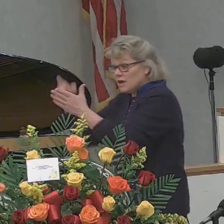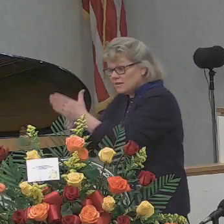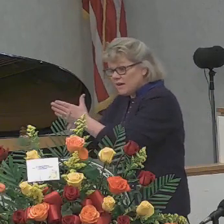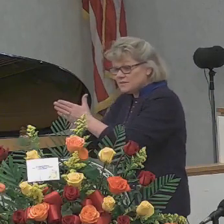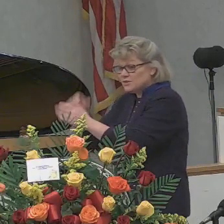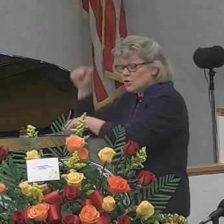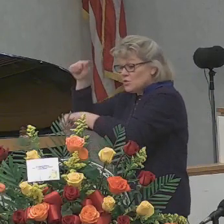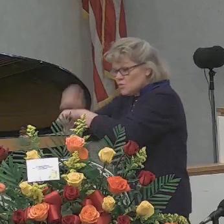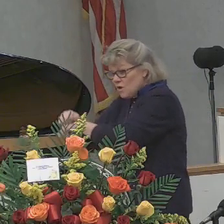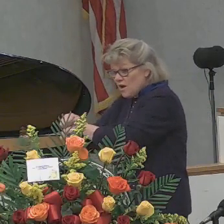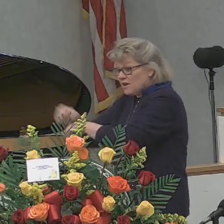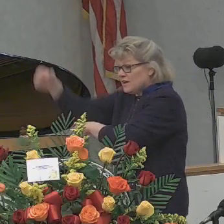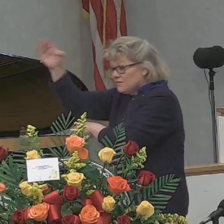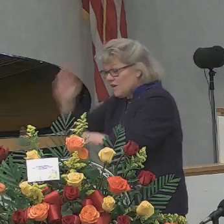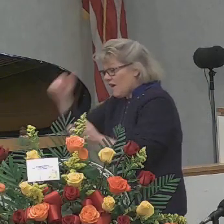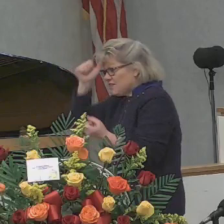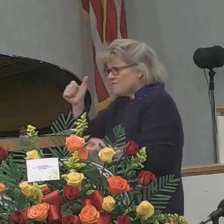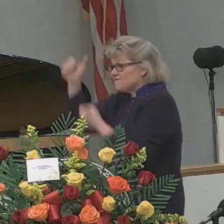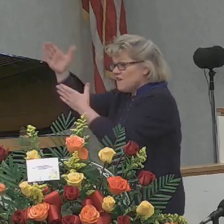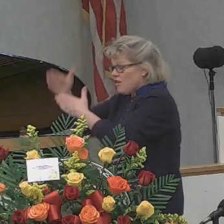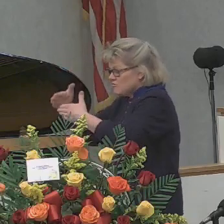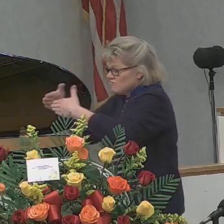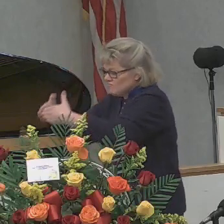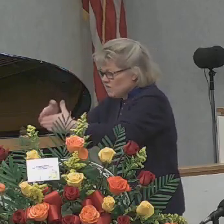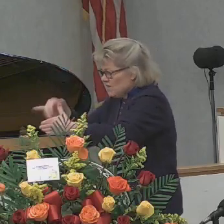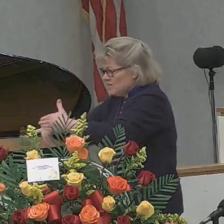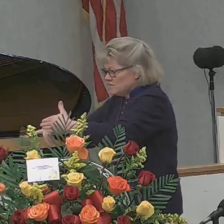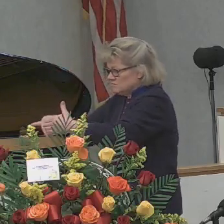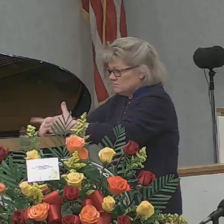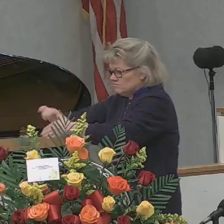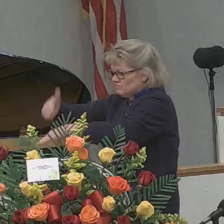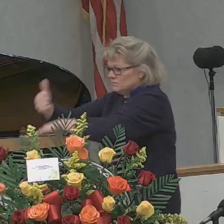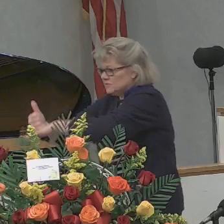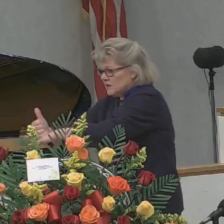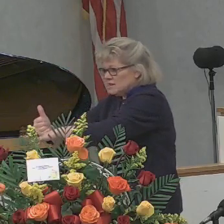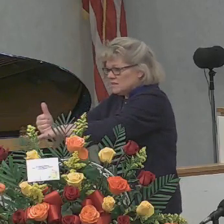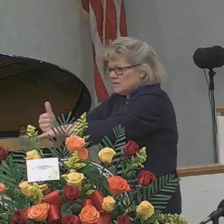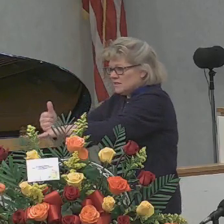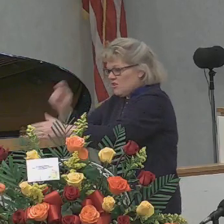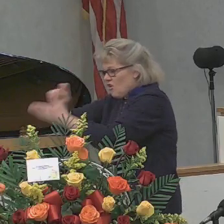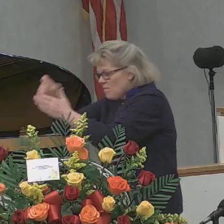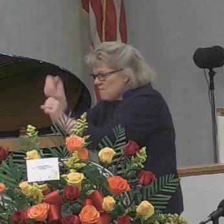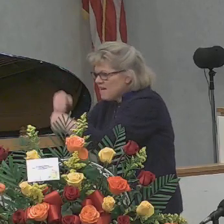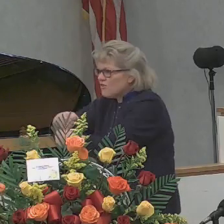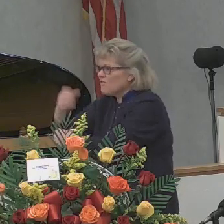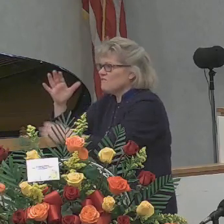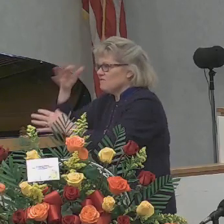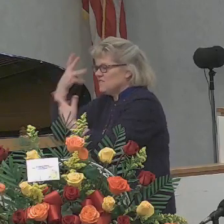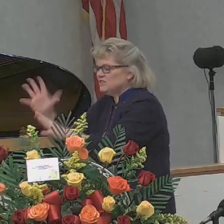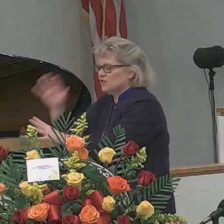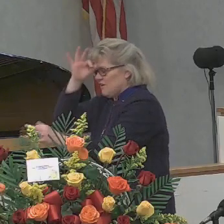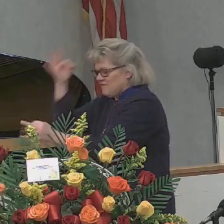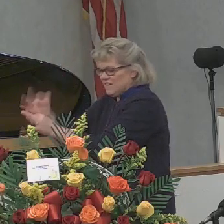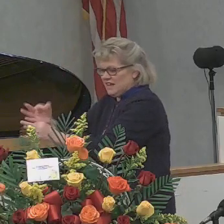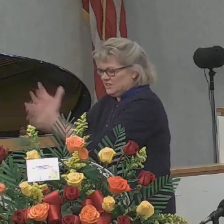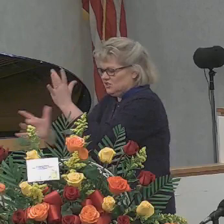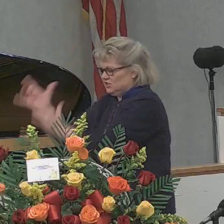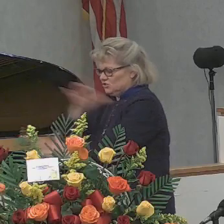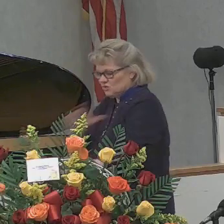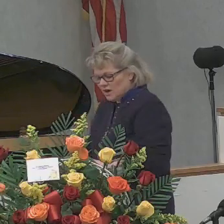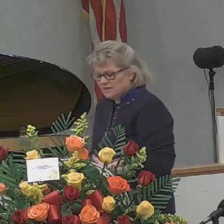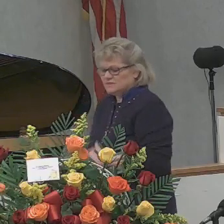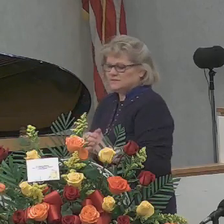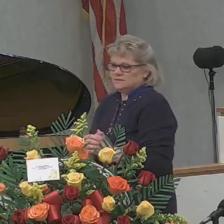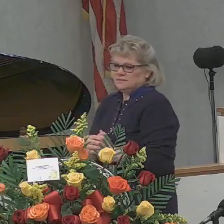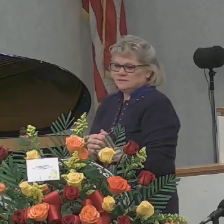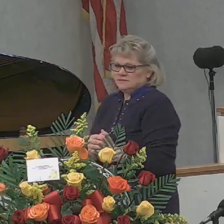was the rock who God the Father made into the cornerstone, the author and finisher of our faith, Jesus Christ. I could say a lot about